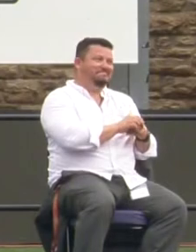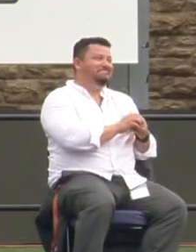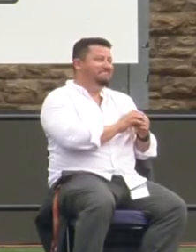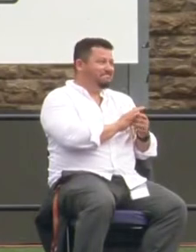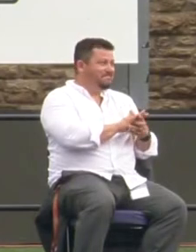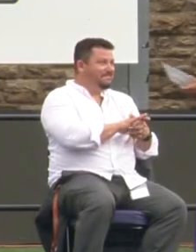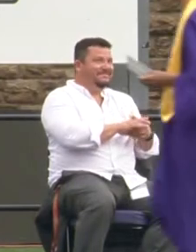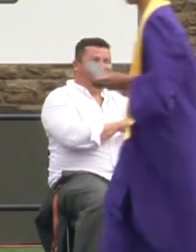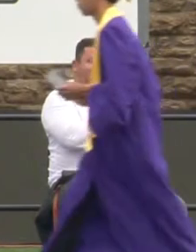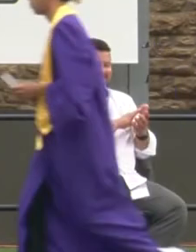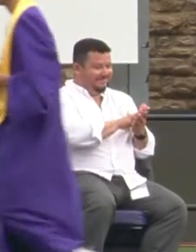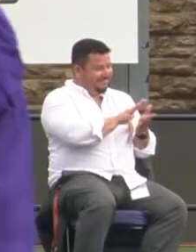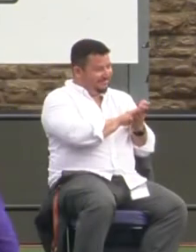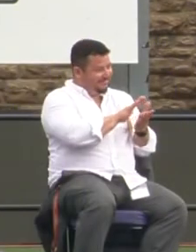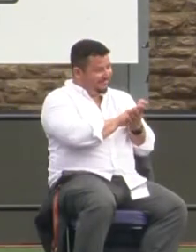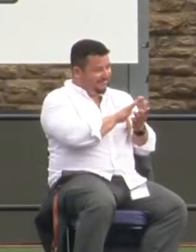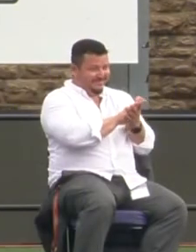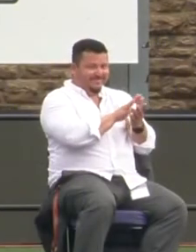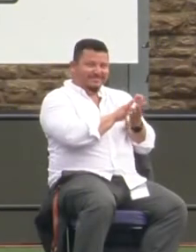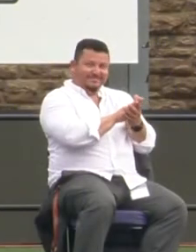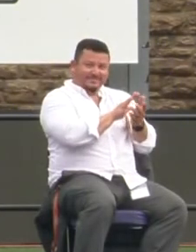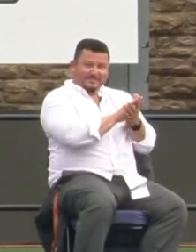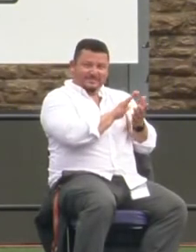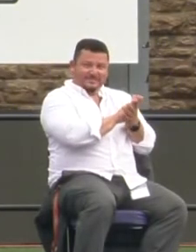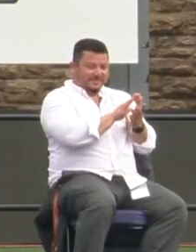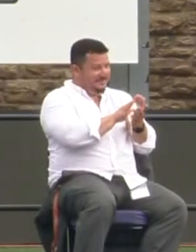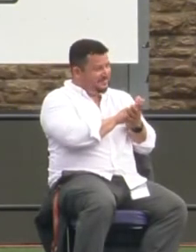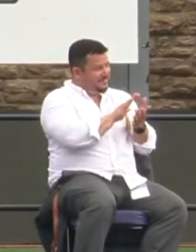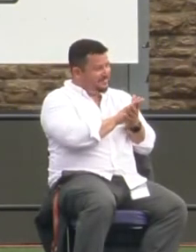Nazir Andres.